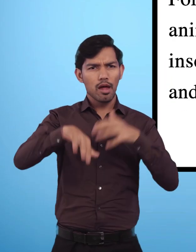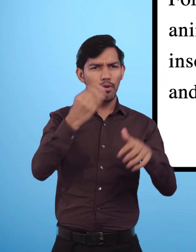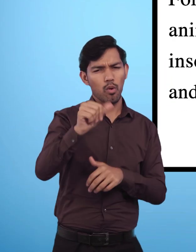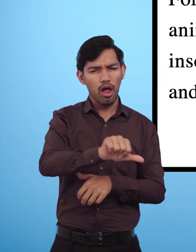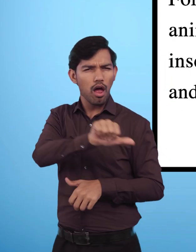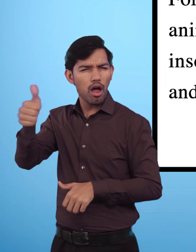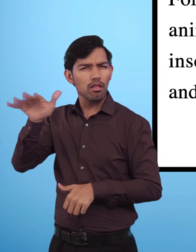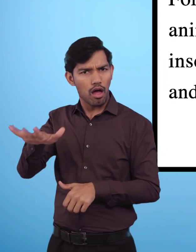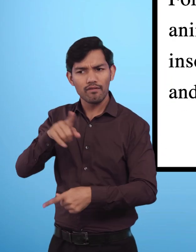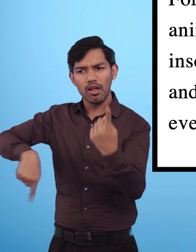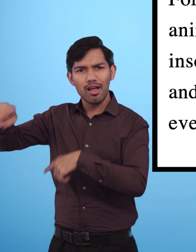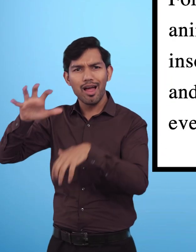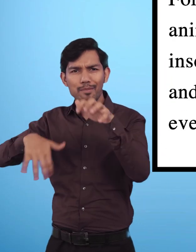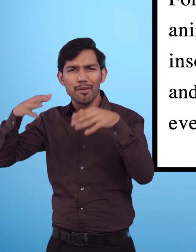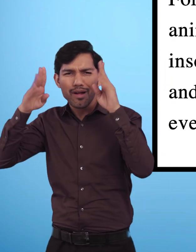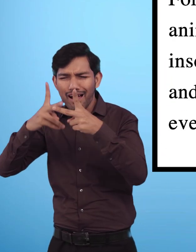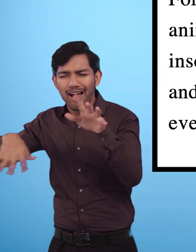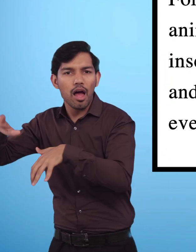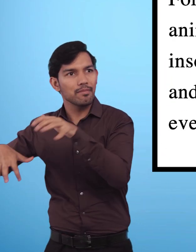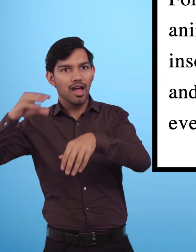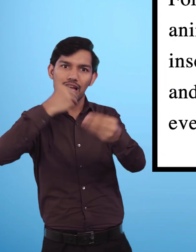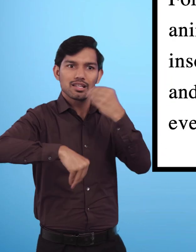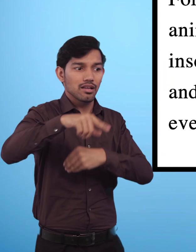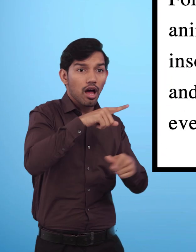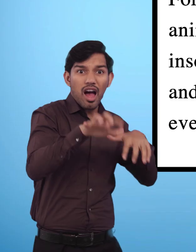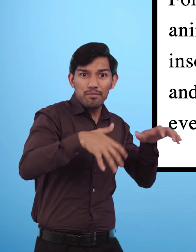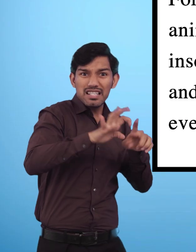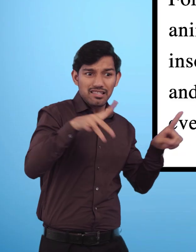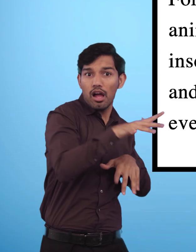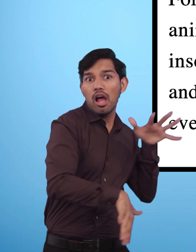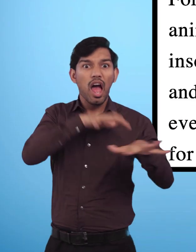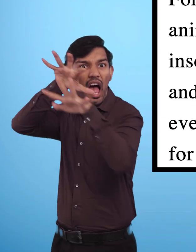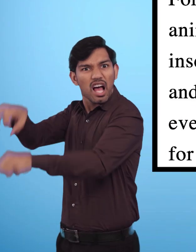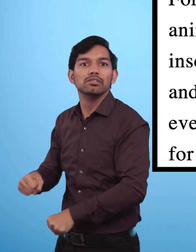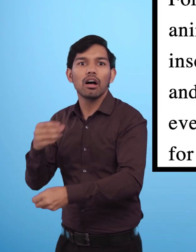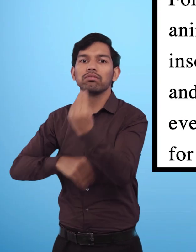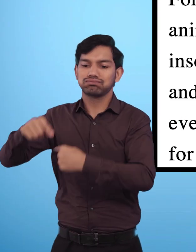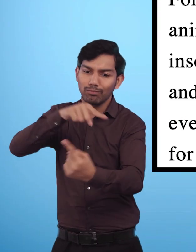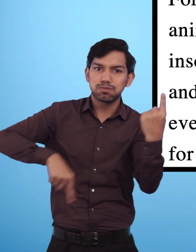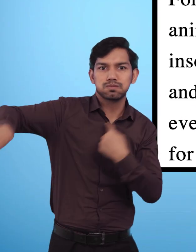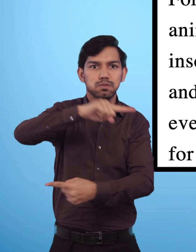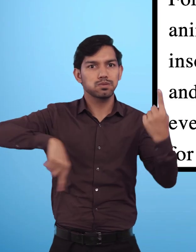In nature, every animal depends on other life forms for survival.